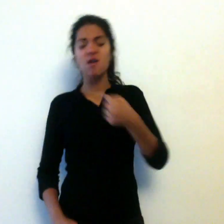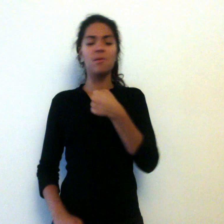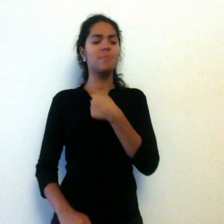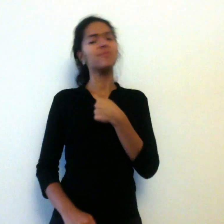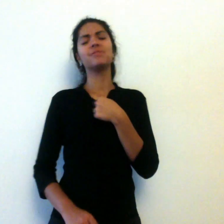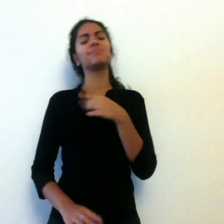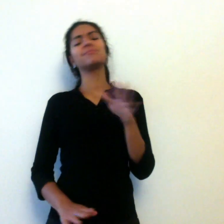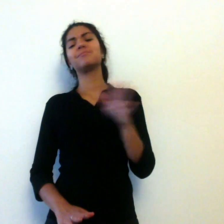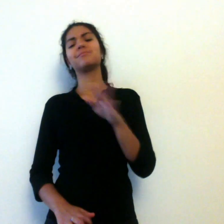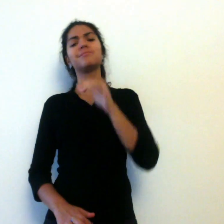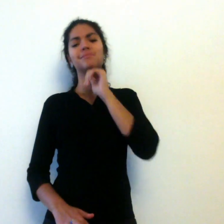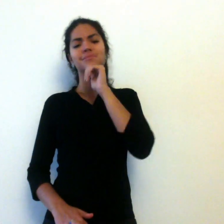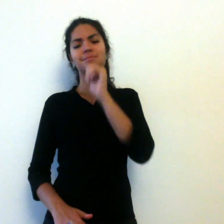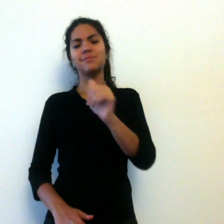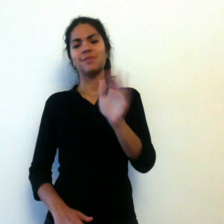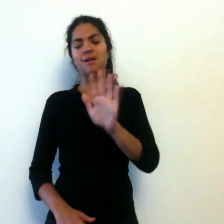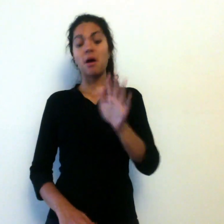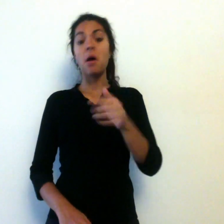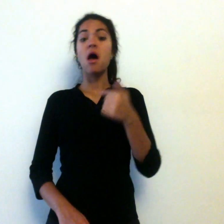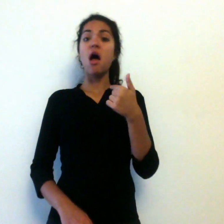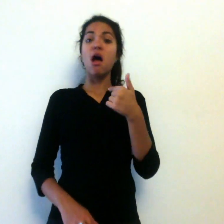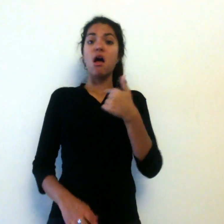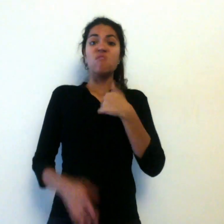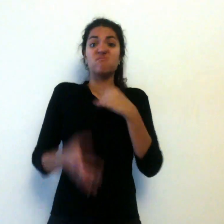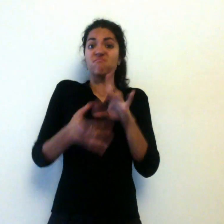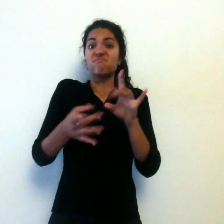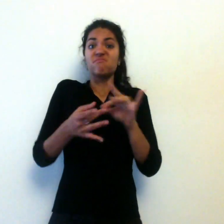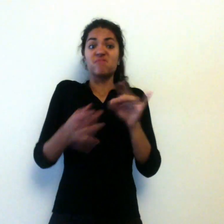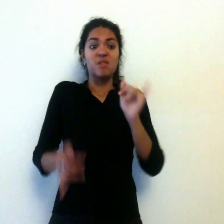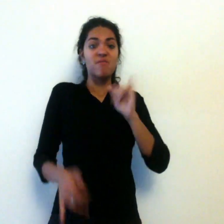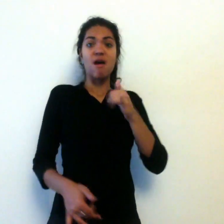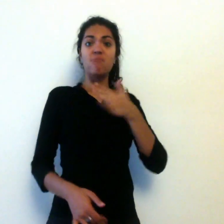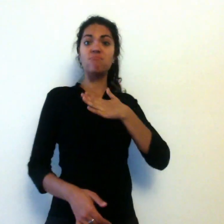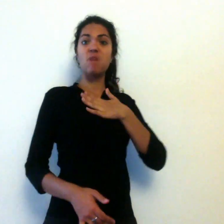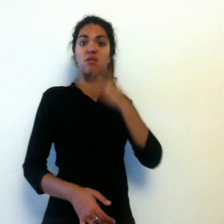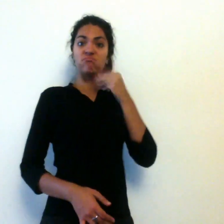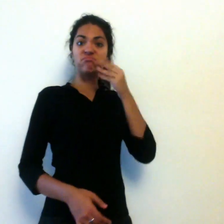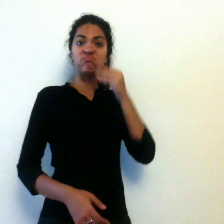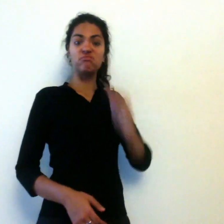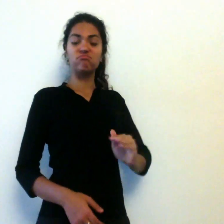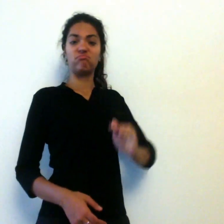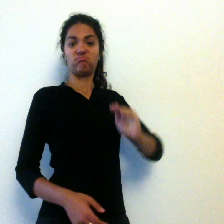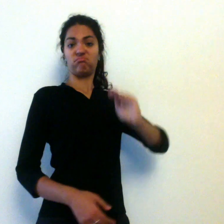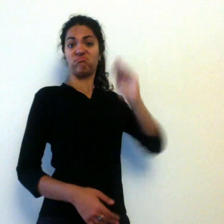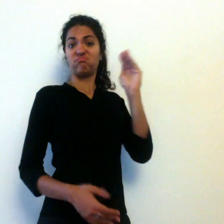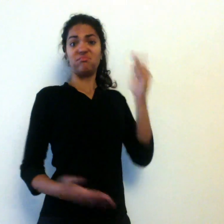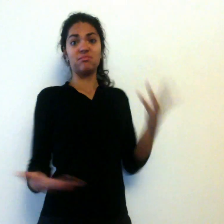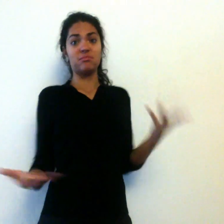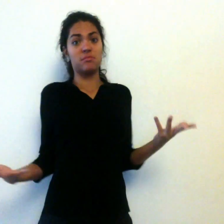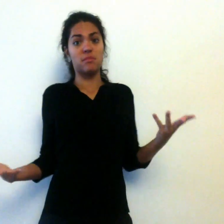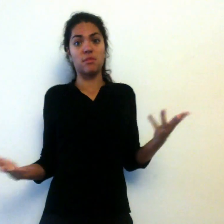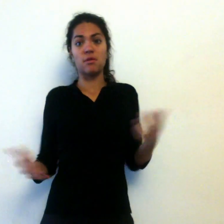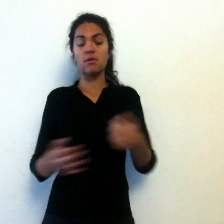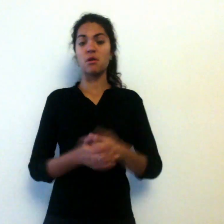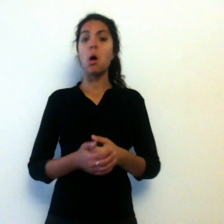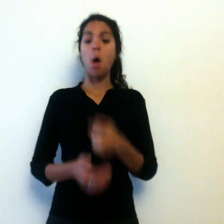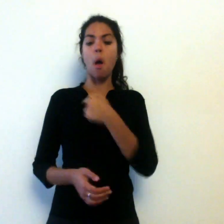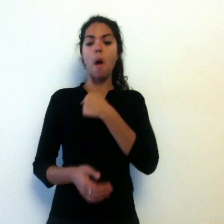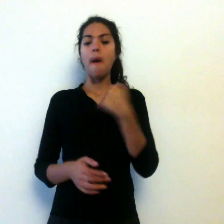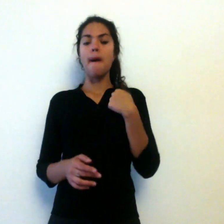non-verbalization of his feelings. But you know, gentlemen, we can be thoroughly hypocritical. And